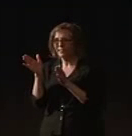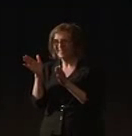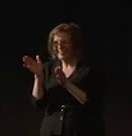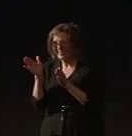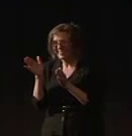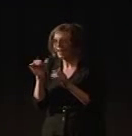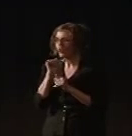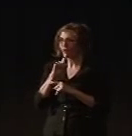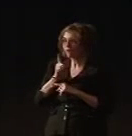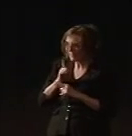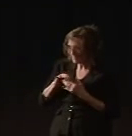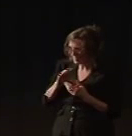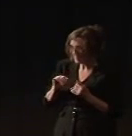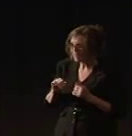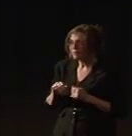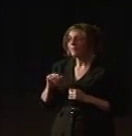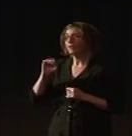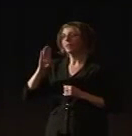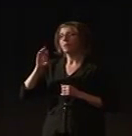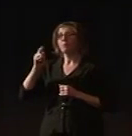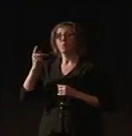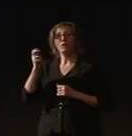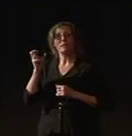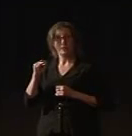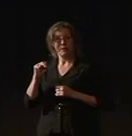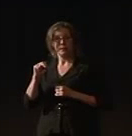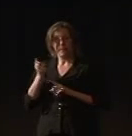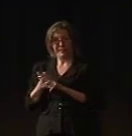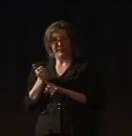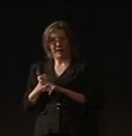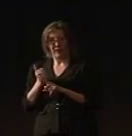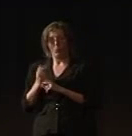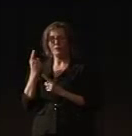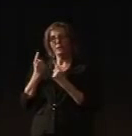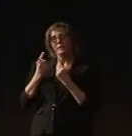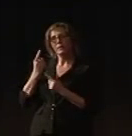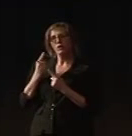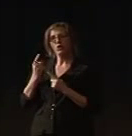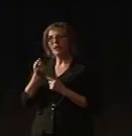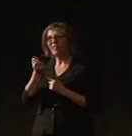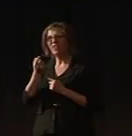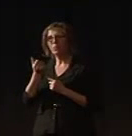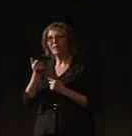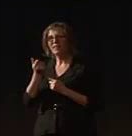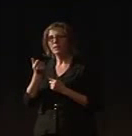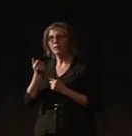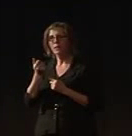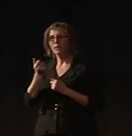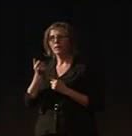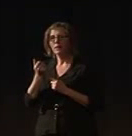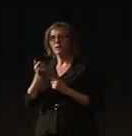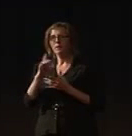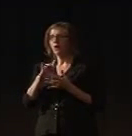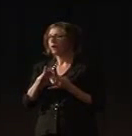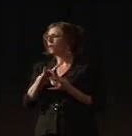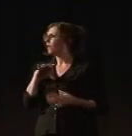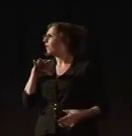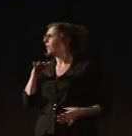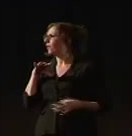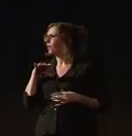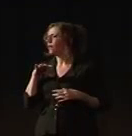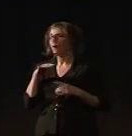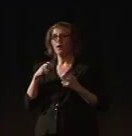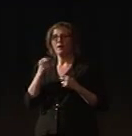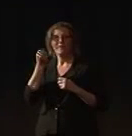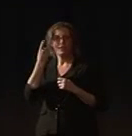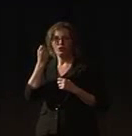remember, Bergson was considered as a little out of touch with the physics by Einstein, who